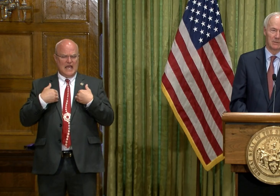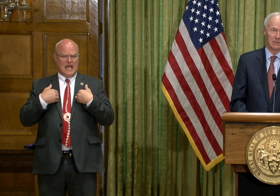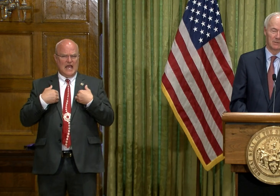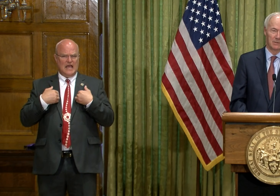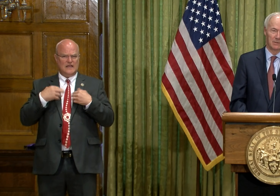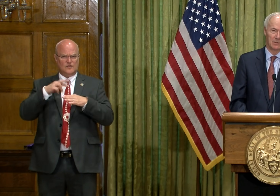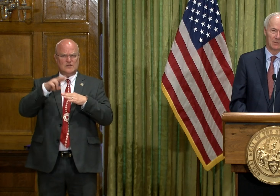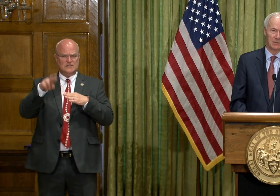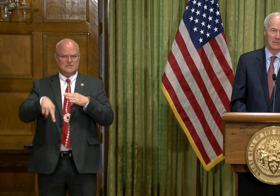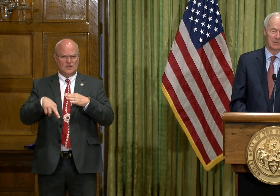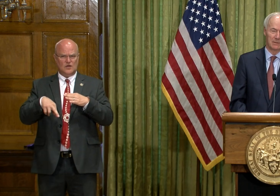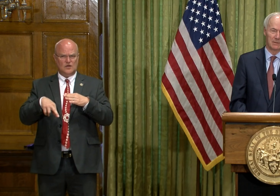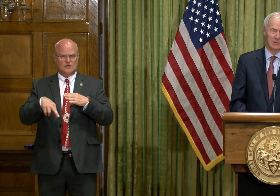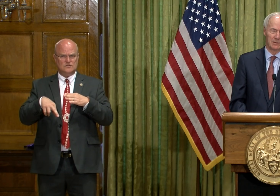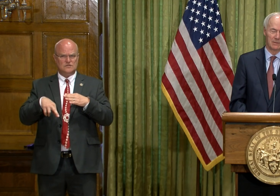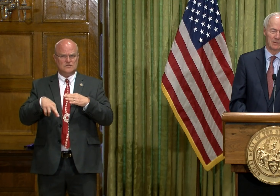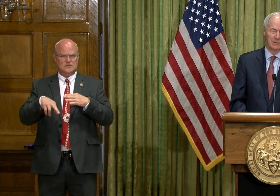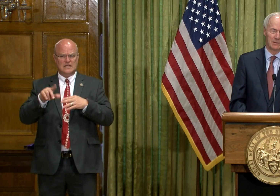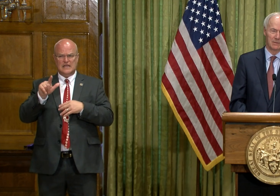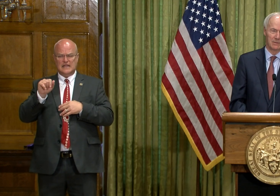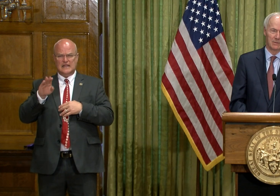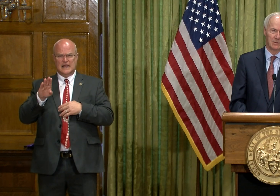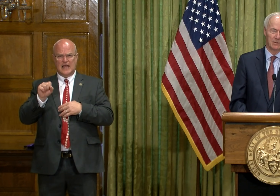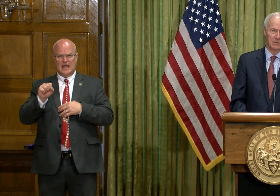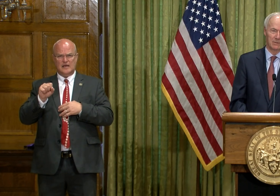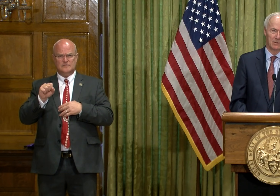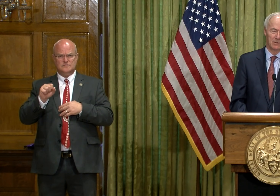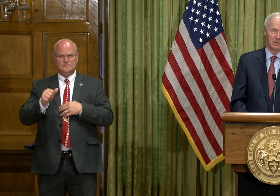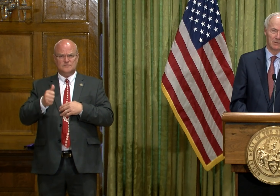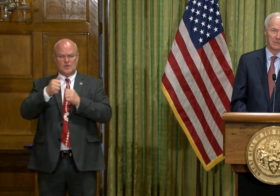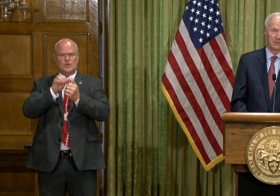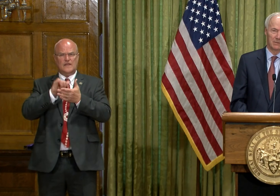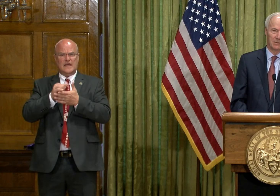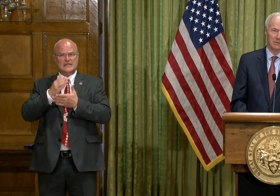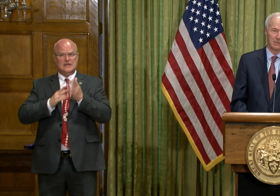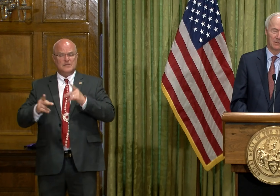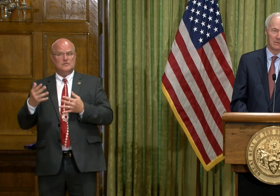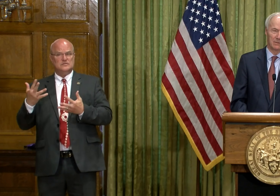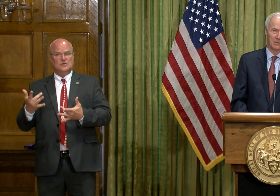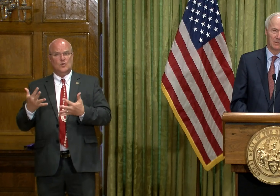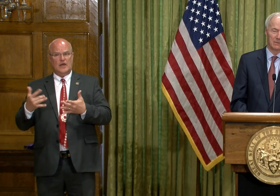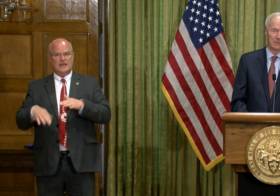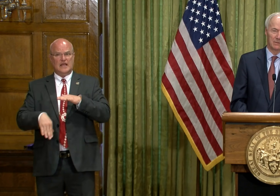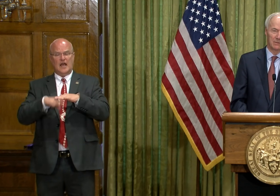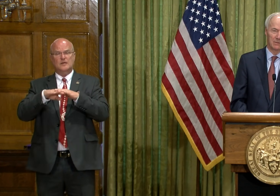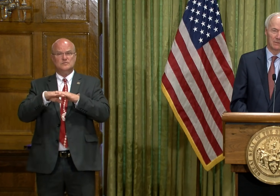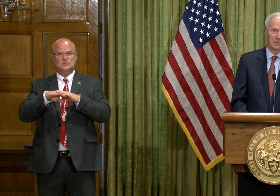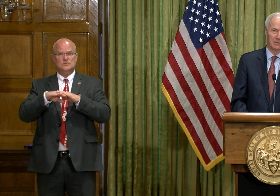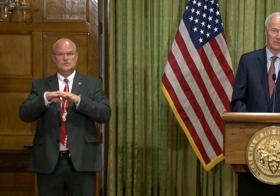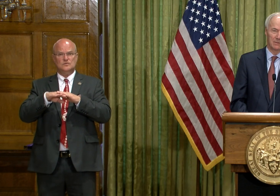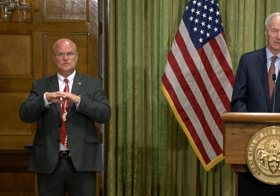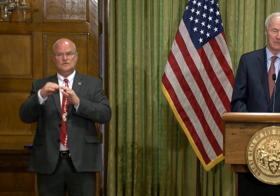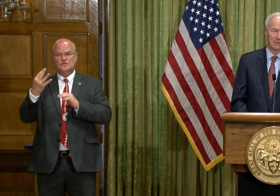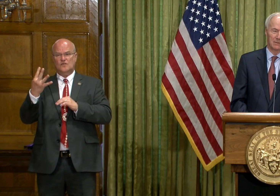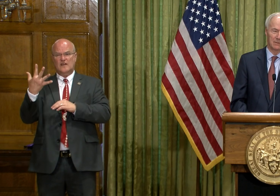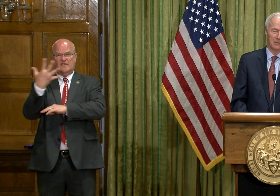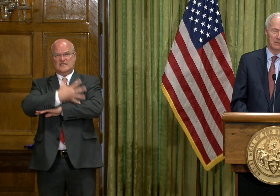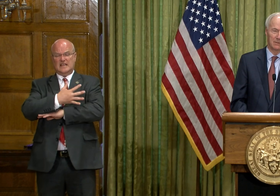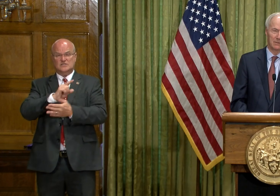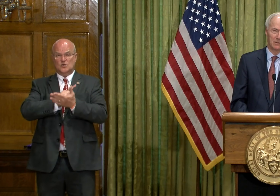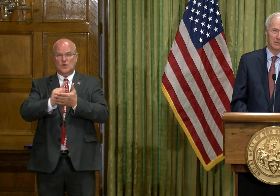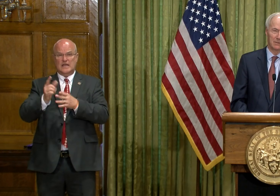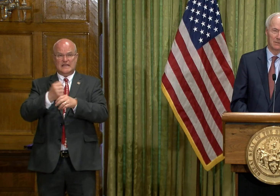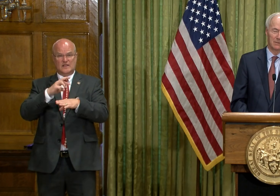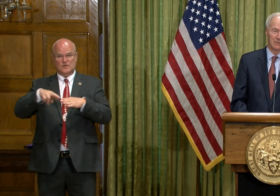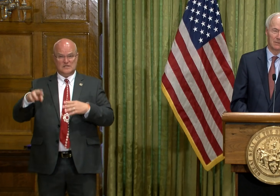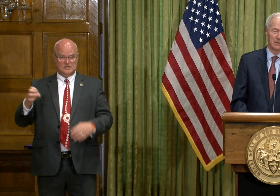the results, the labs been able to keep up with it? Because there are some people who are waiting up to 4 or 5 days or even a week